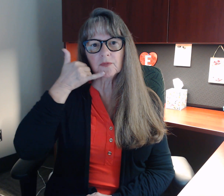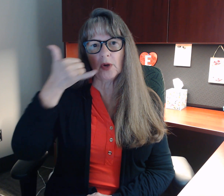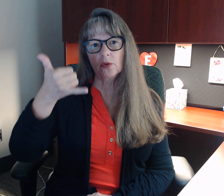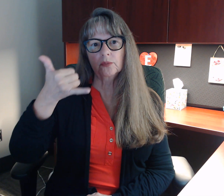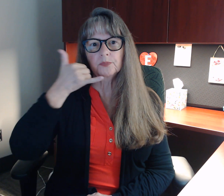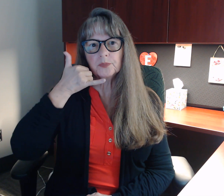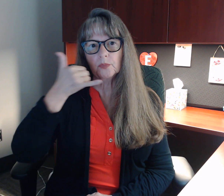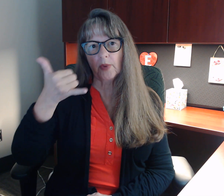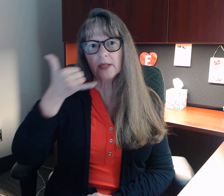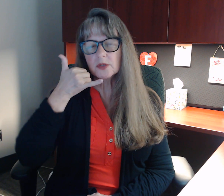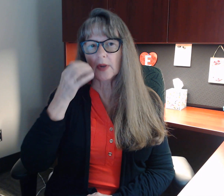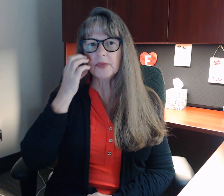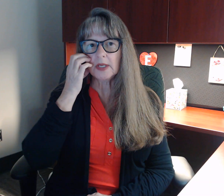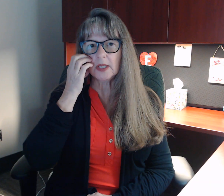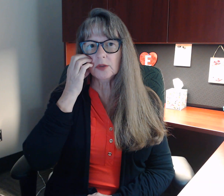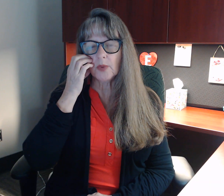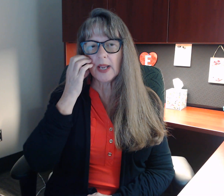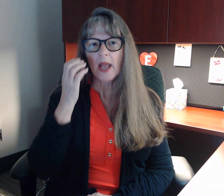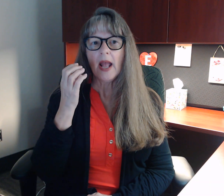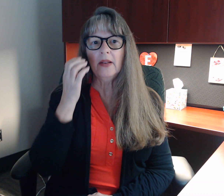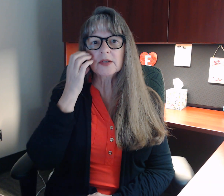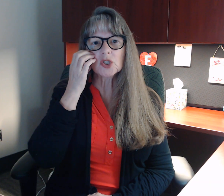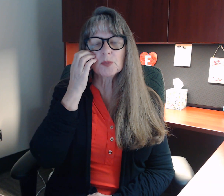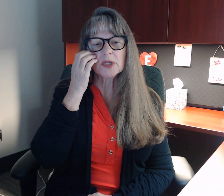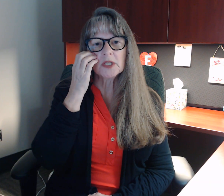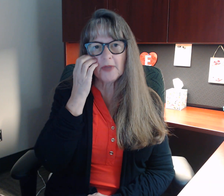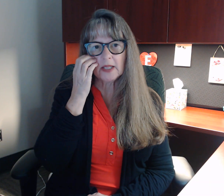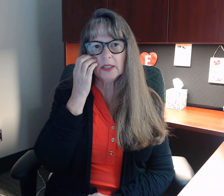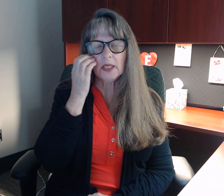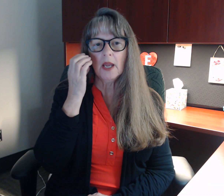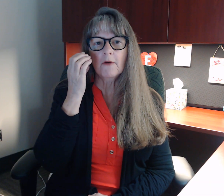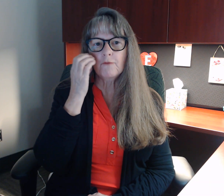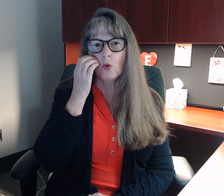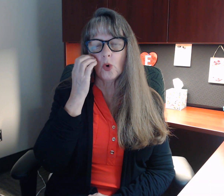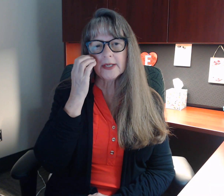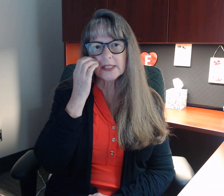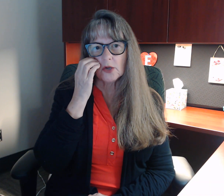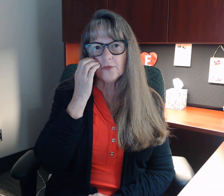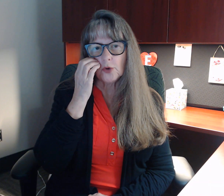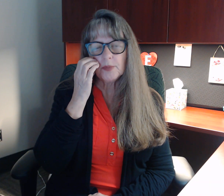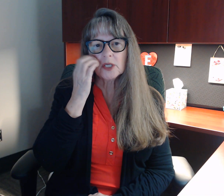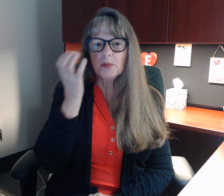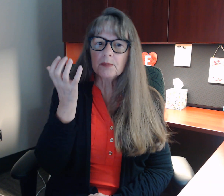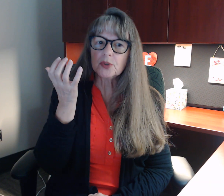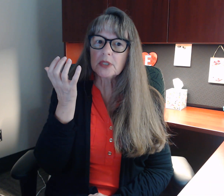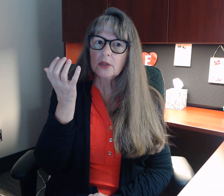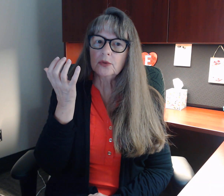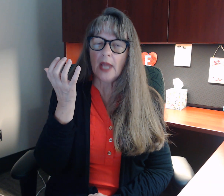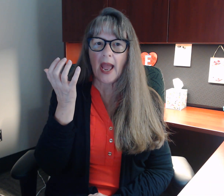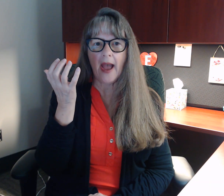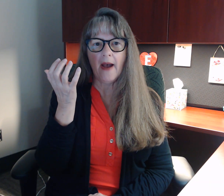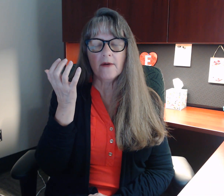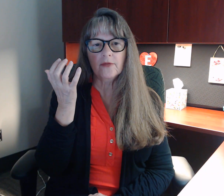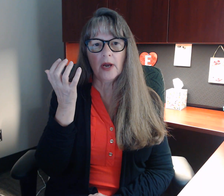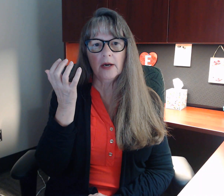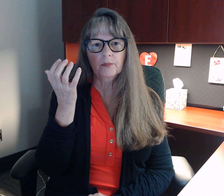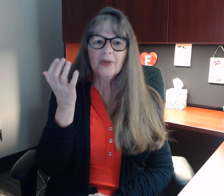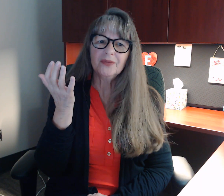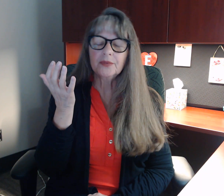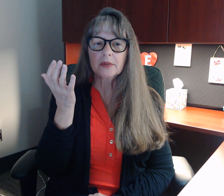phone, right? So I think either way, and this is specifically for a cell phone because people still have,